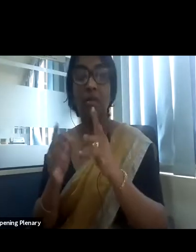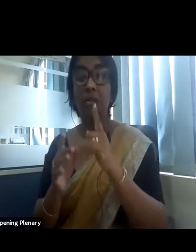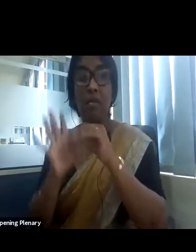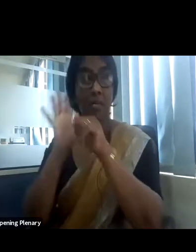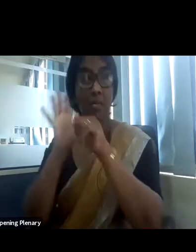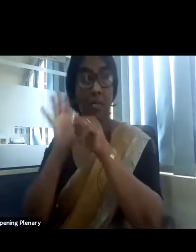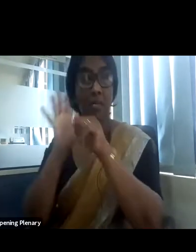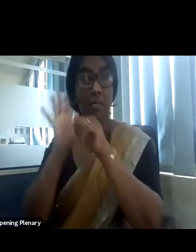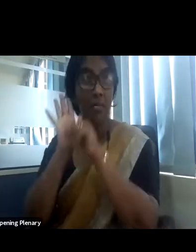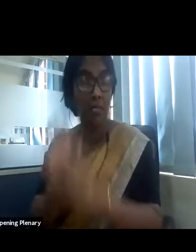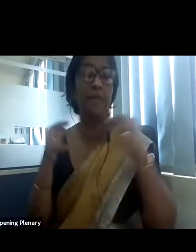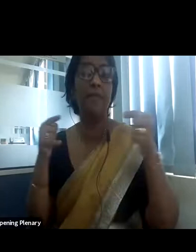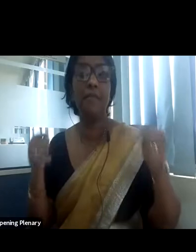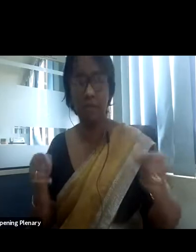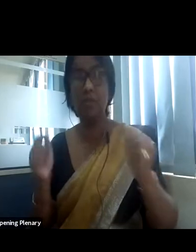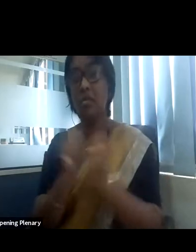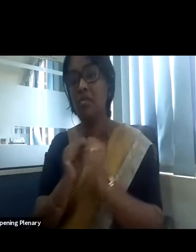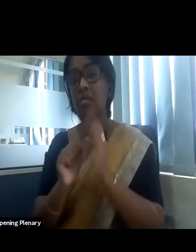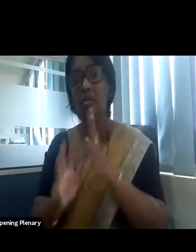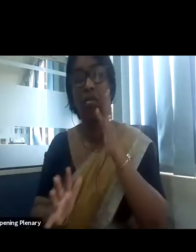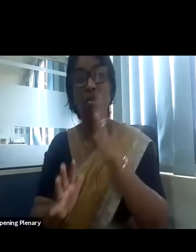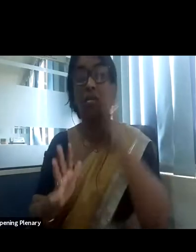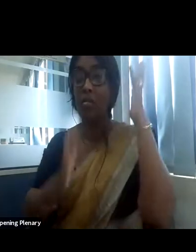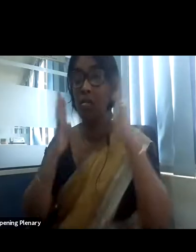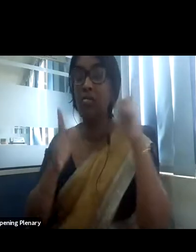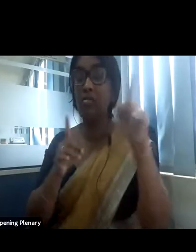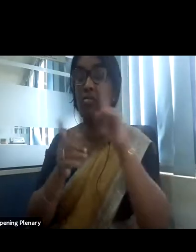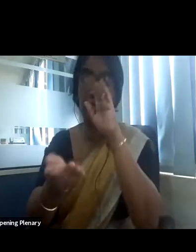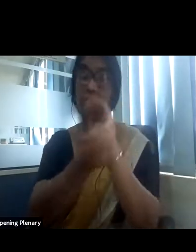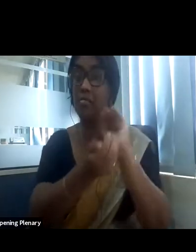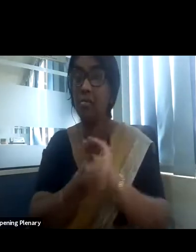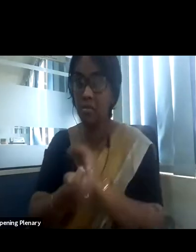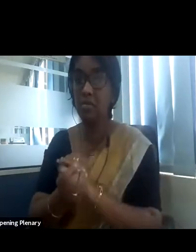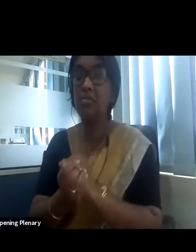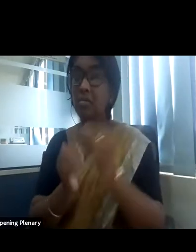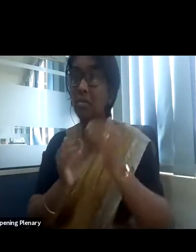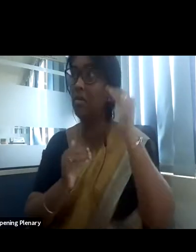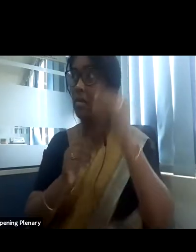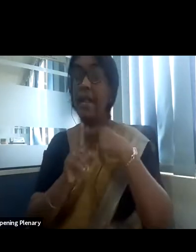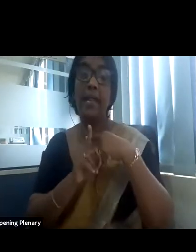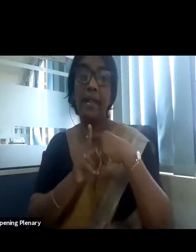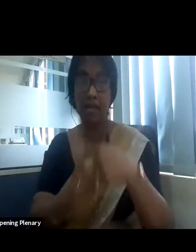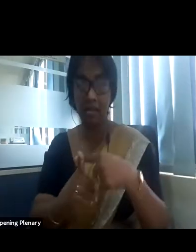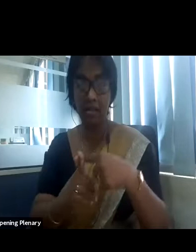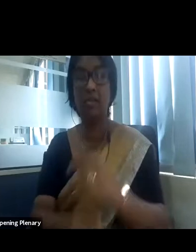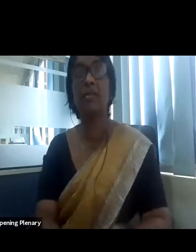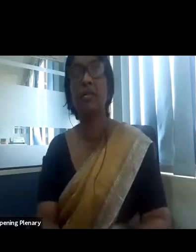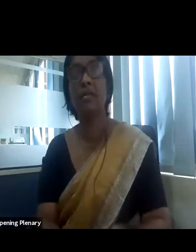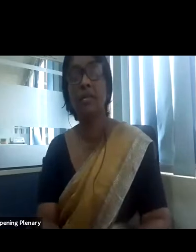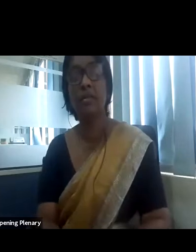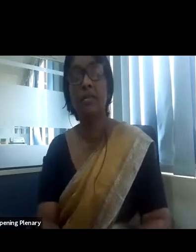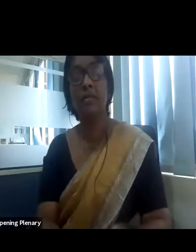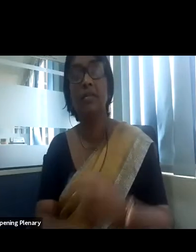need for future growth, the resources that we are obliged to pass on to the next generation. And